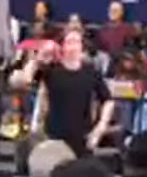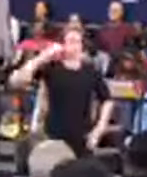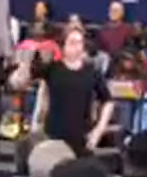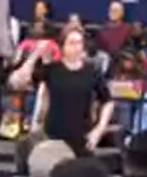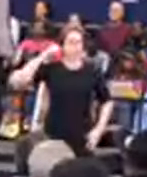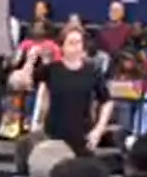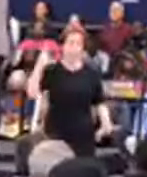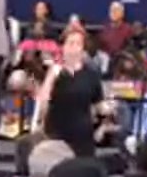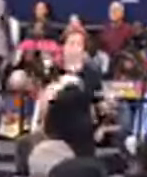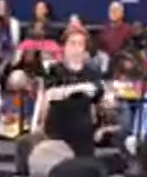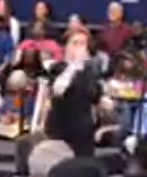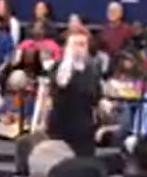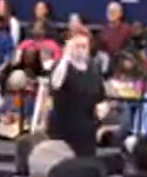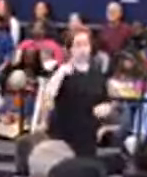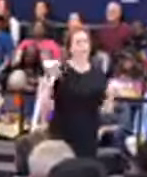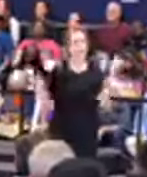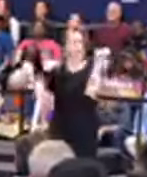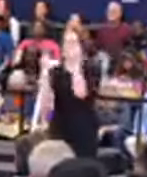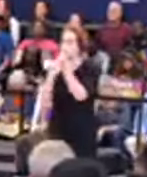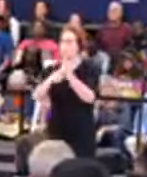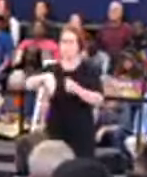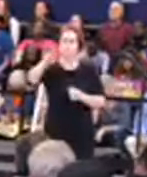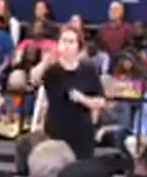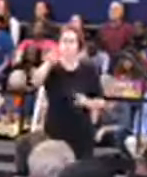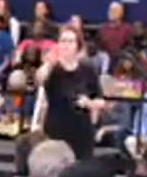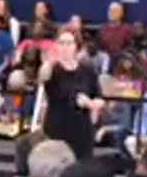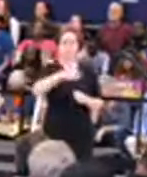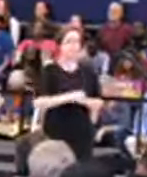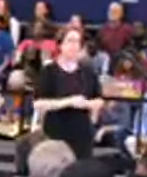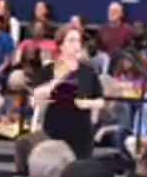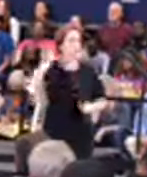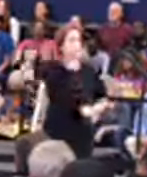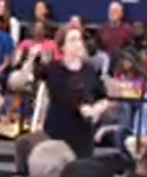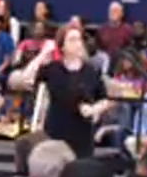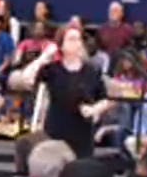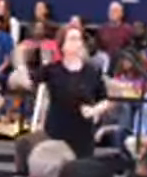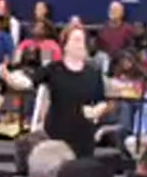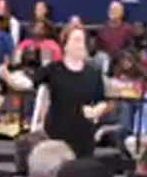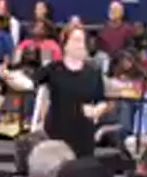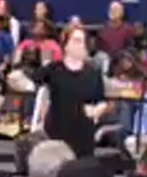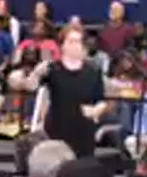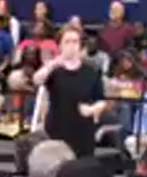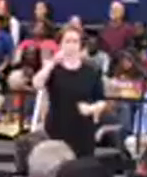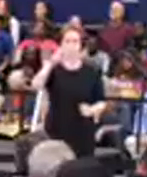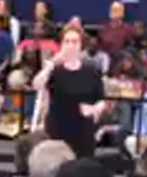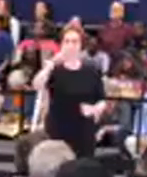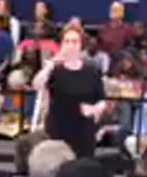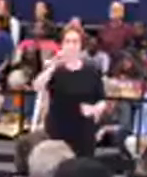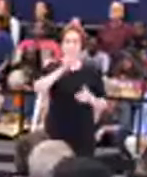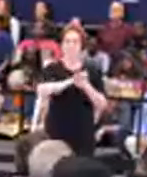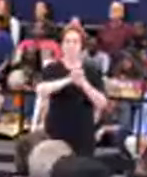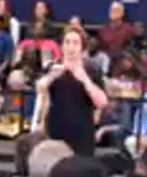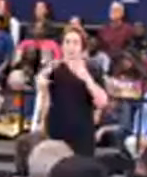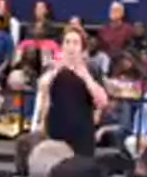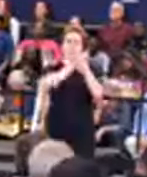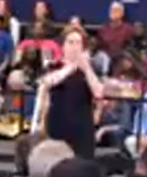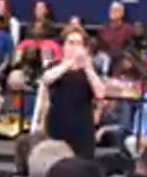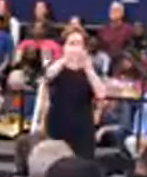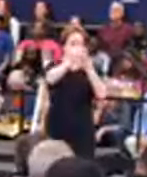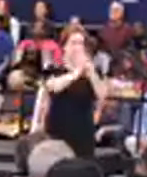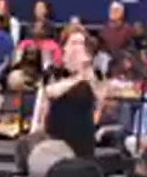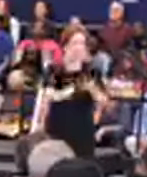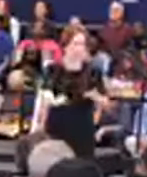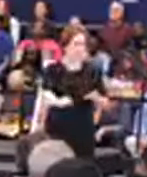were on strike, I stood with them, UAW. While they were on strike, they were making $250 a week trying